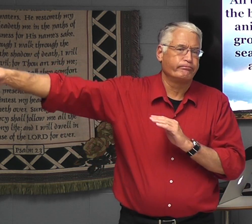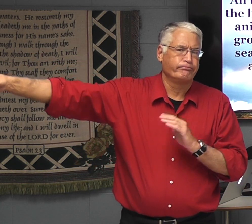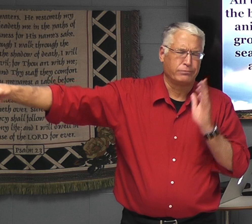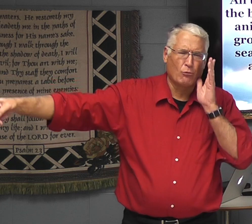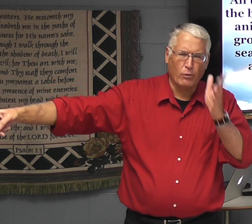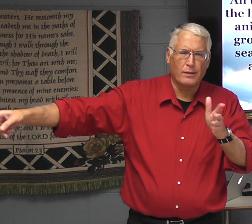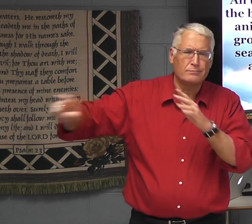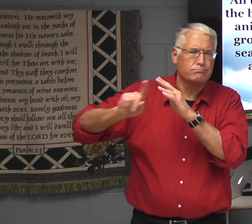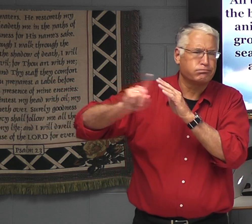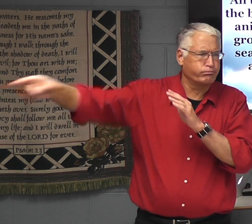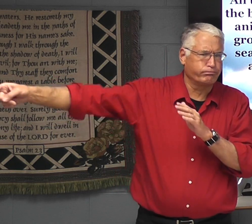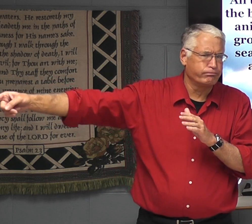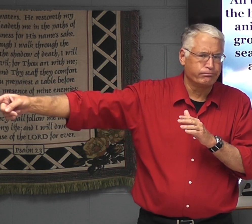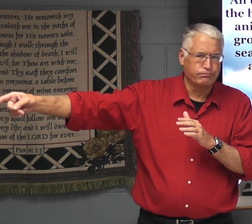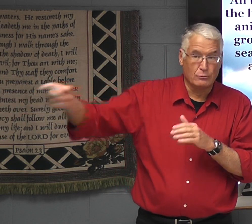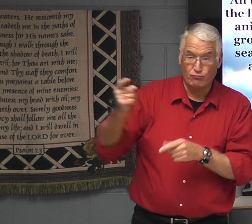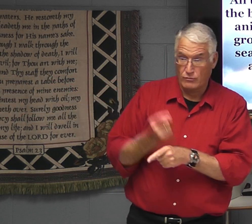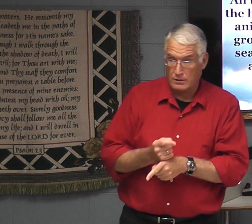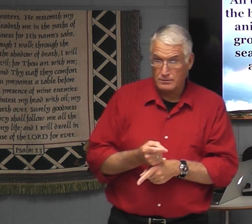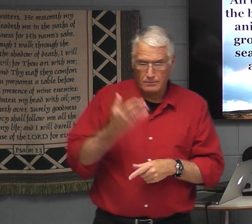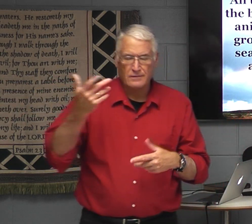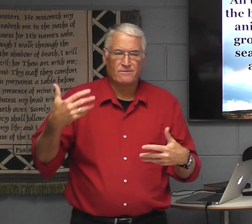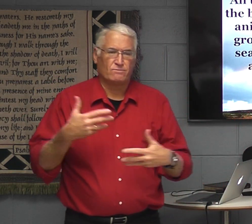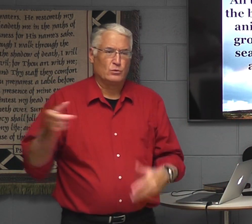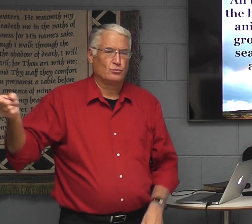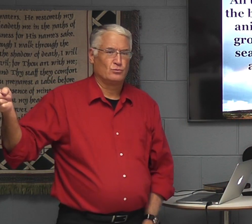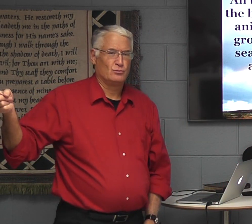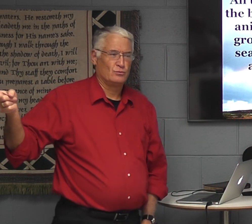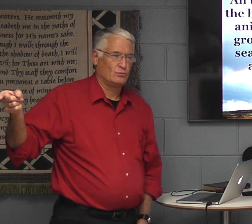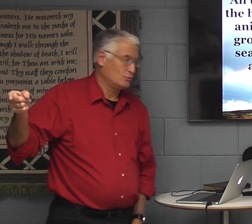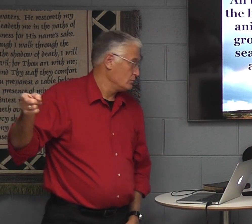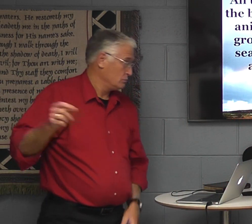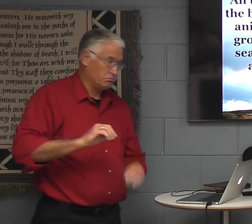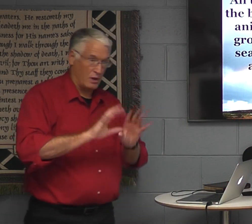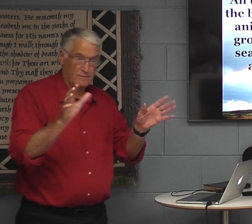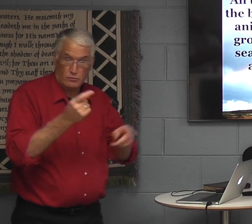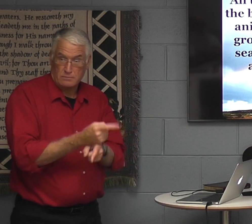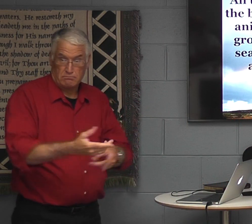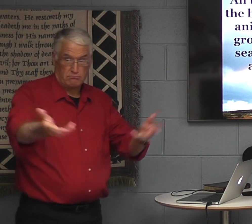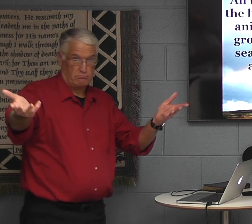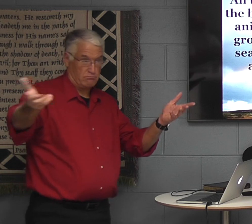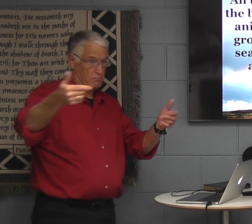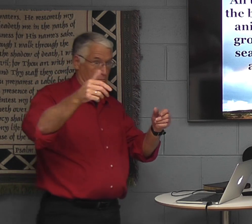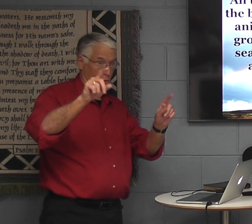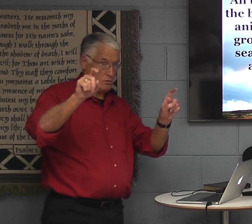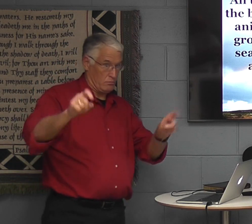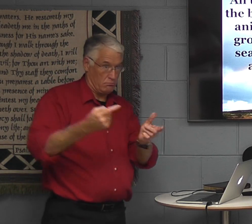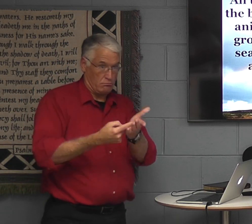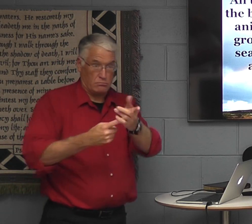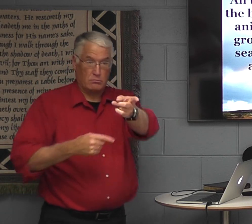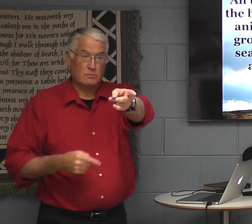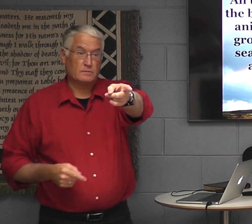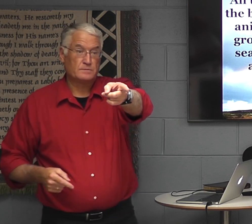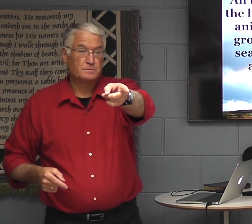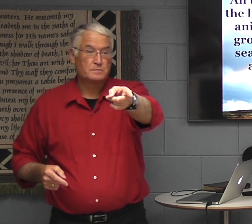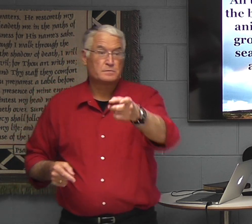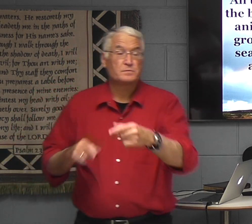they flee. They will. They run away, right? Because they fear you. Any questions?